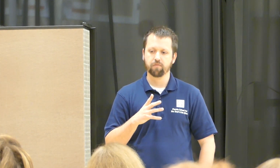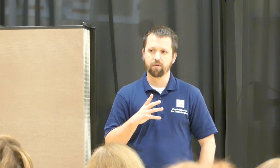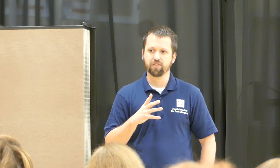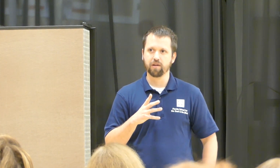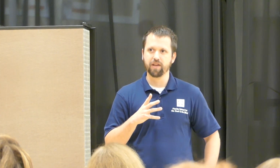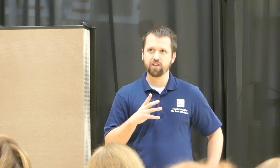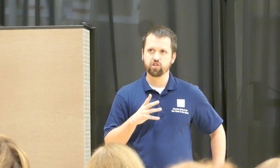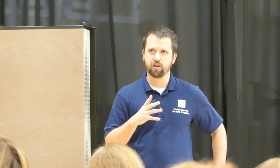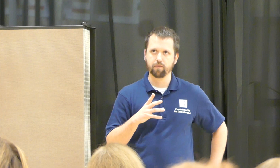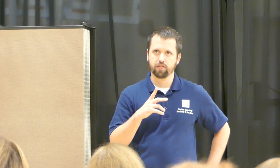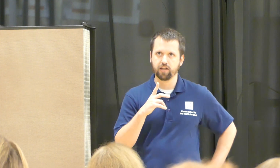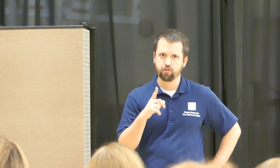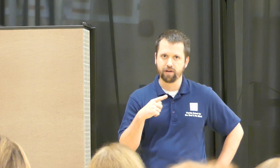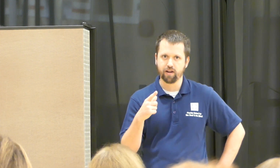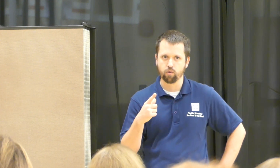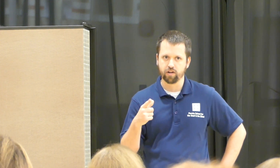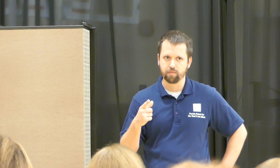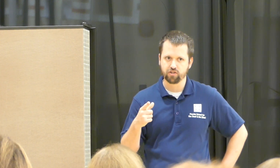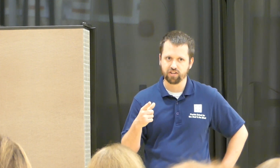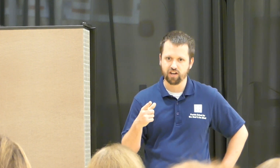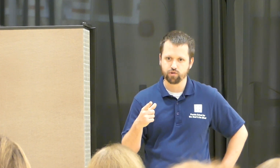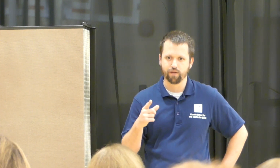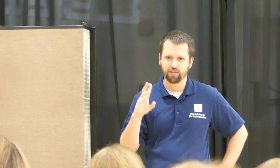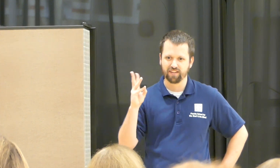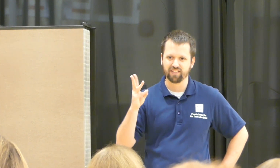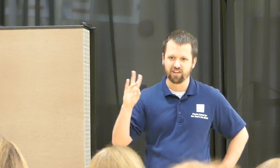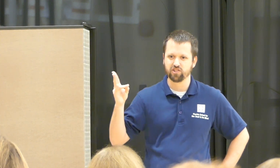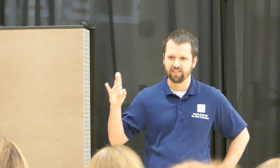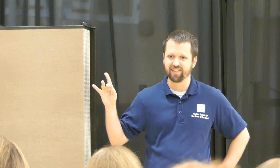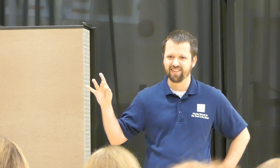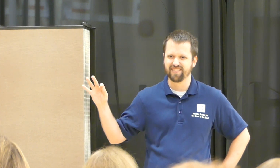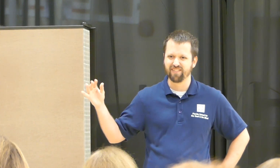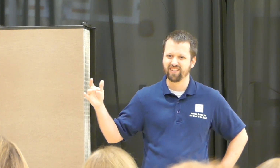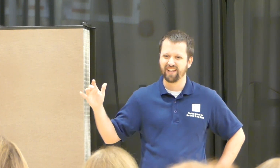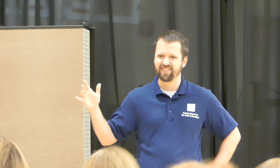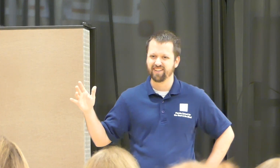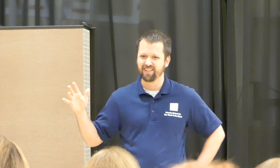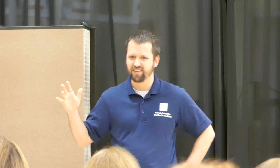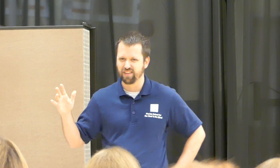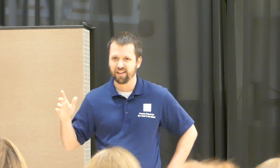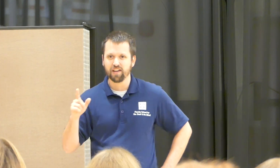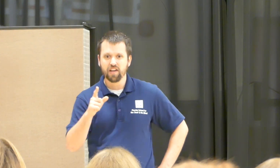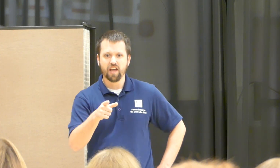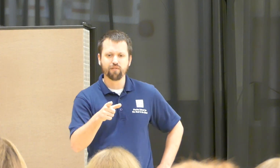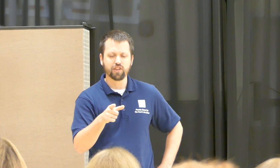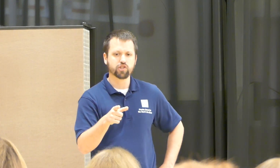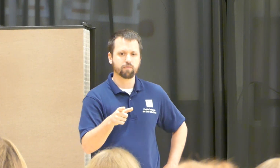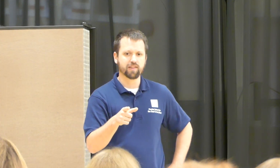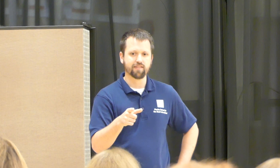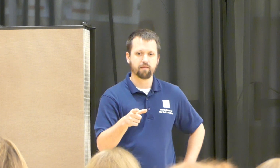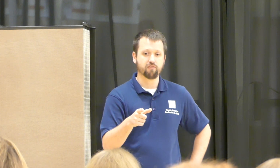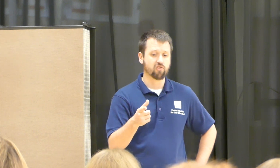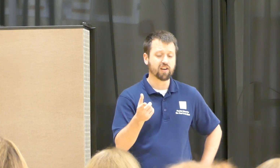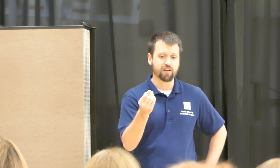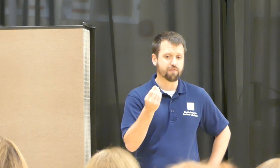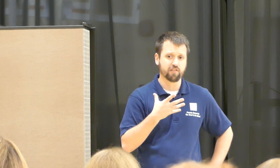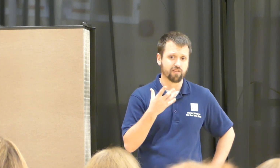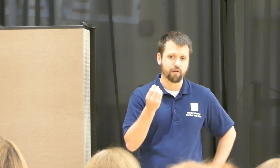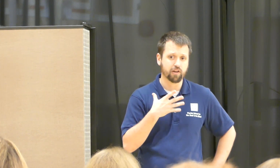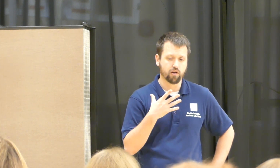I'm making sure, I'm thinking through my head real quick to make sure I taught you everything. Because I taught you the 16, 17, 18, 19, 20. Everything should be the same. If there's any differences, let me know and